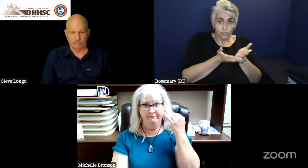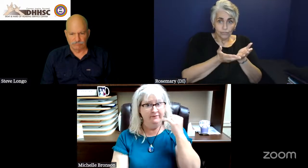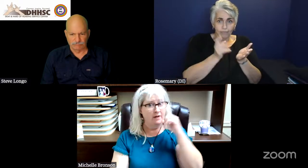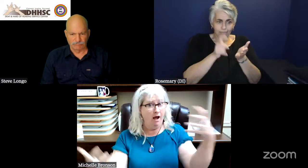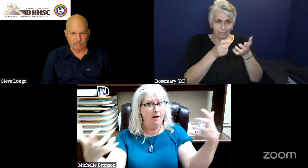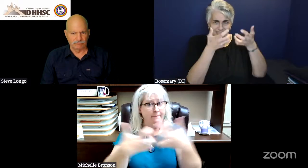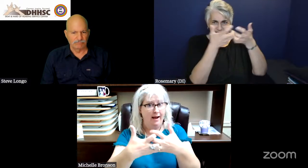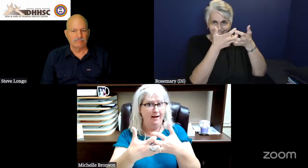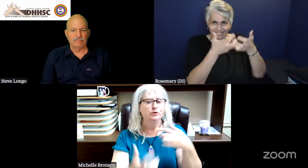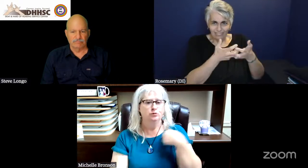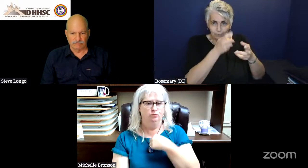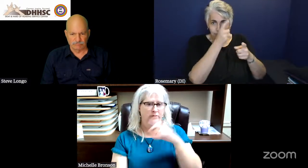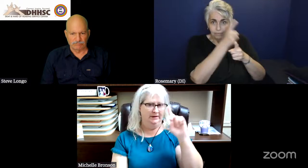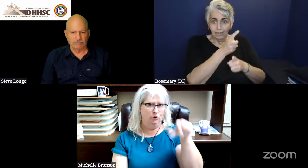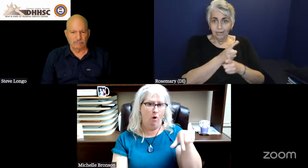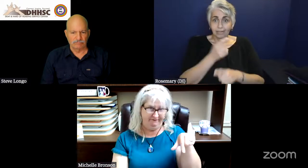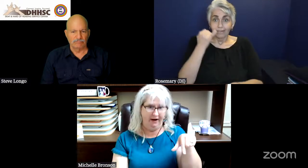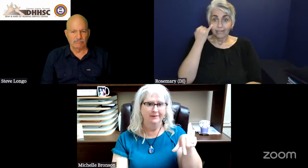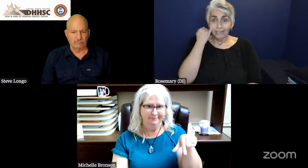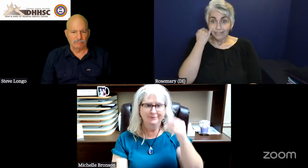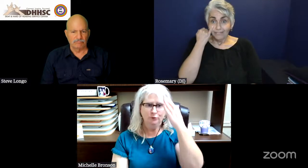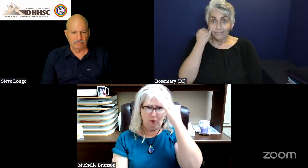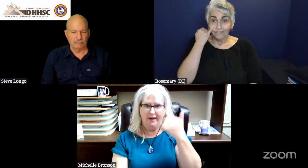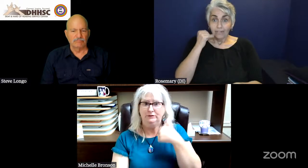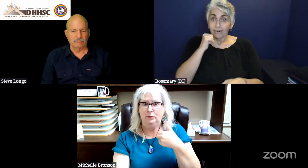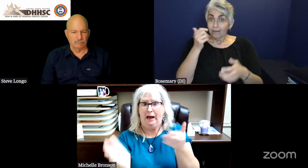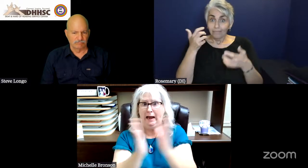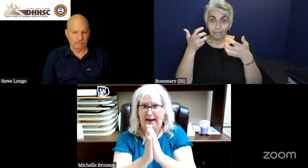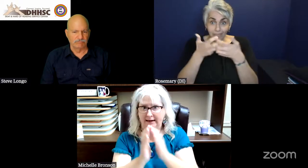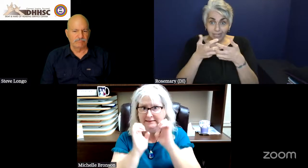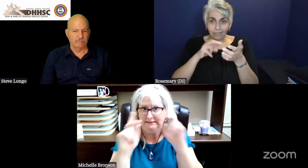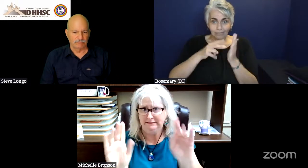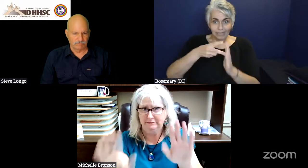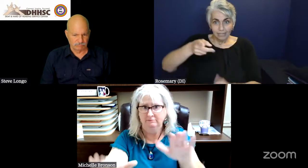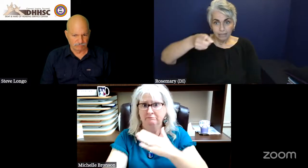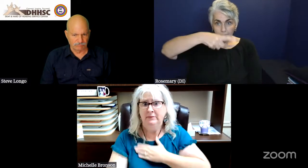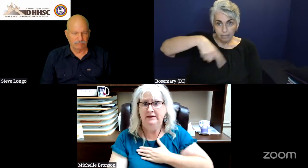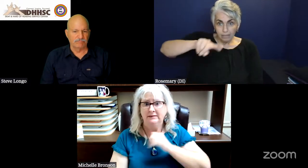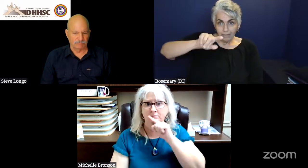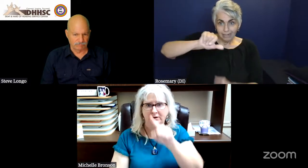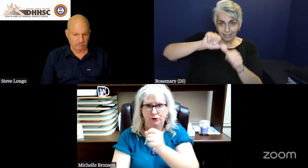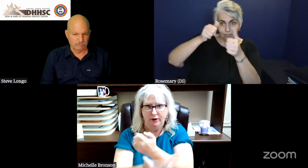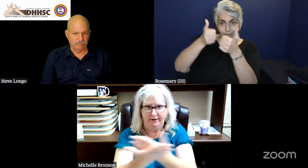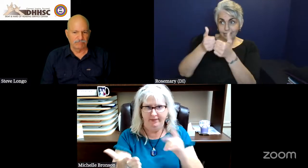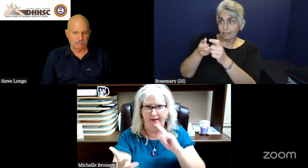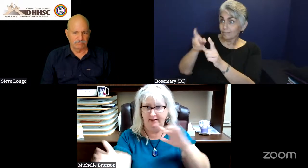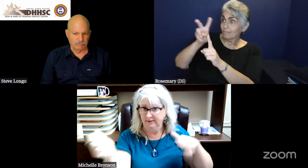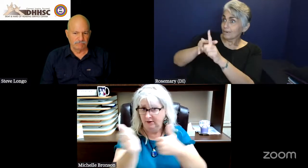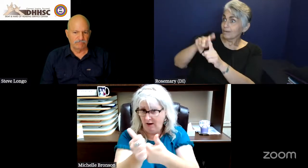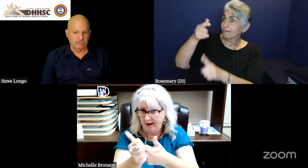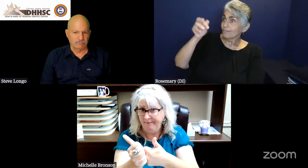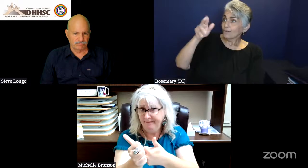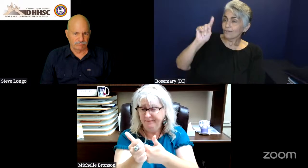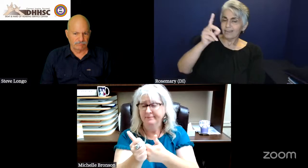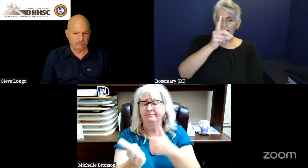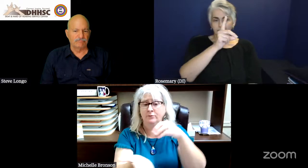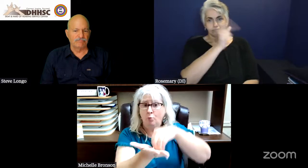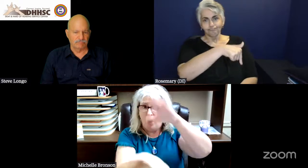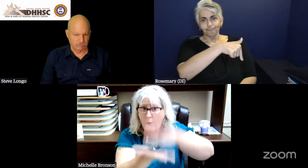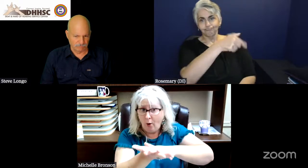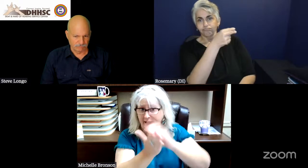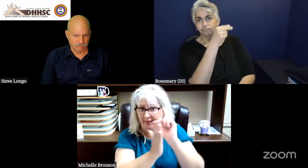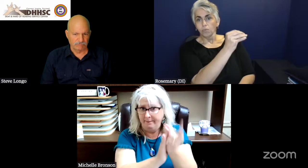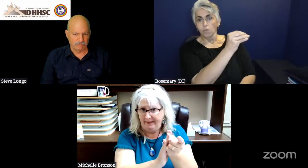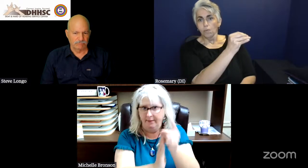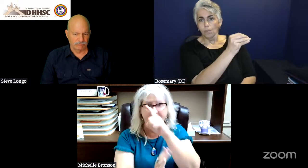the minutes, because if it doesn't match, we'll be disqualified. That's why I said, eek, please be sure everything's